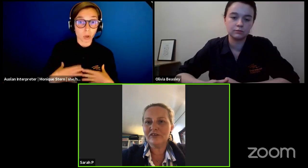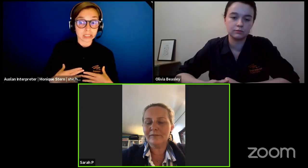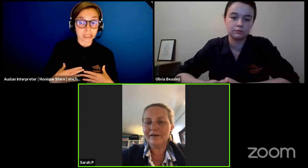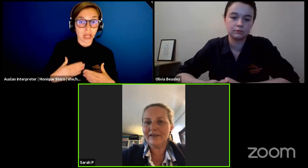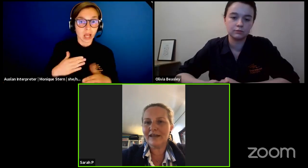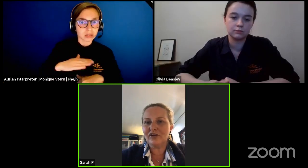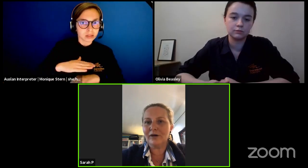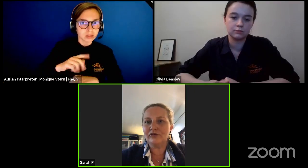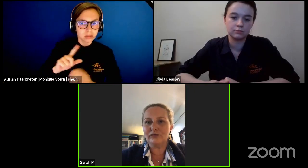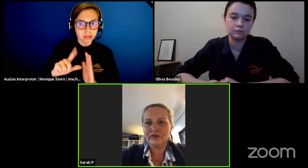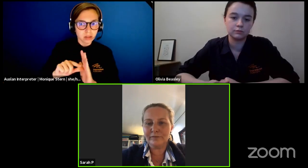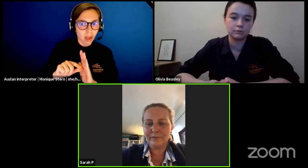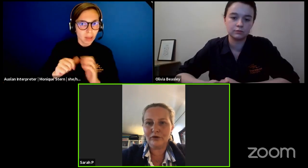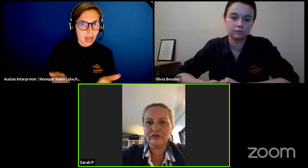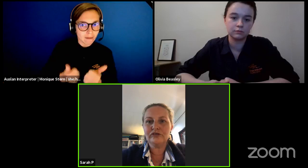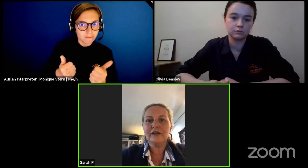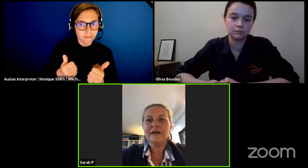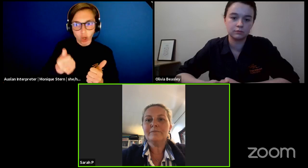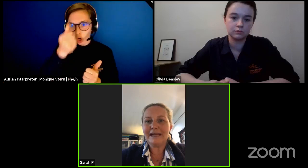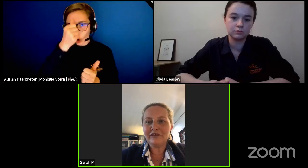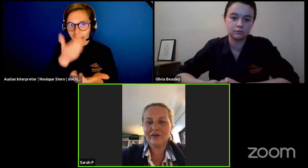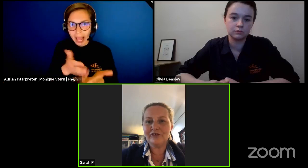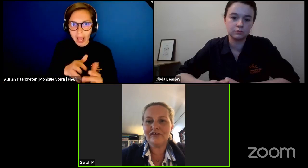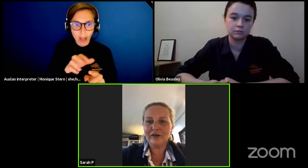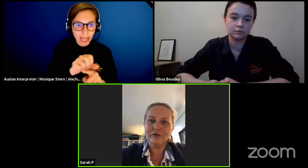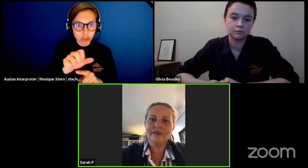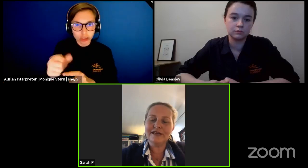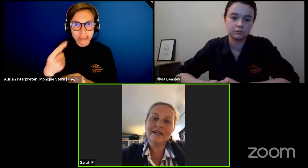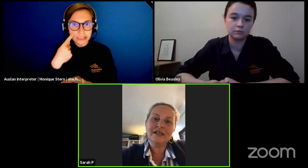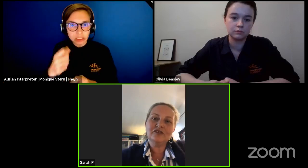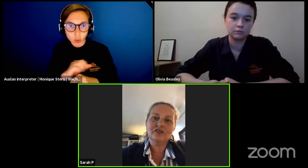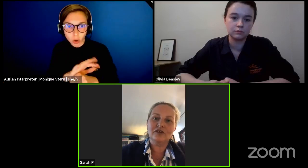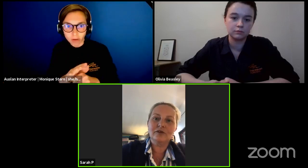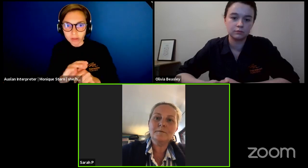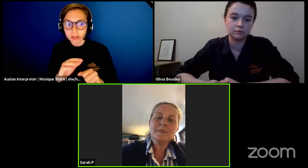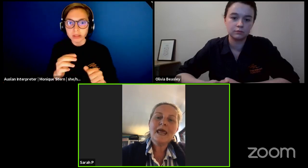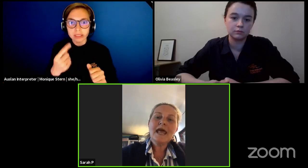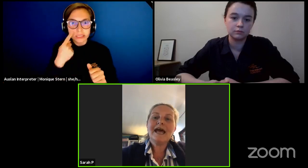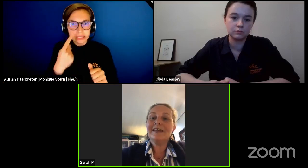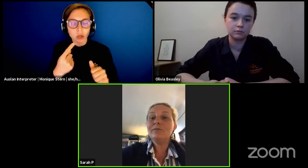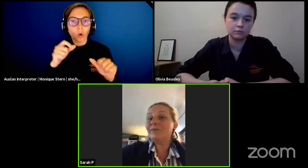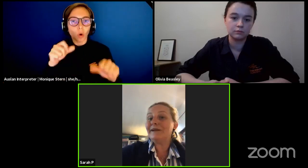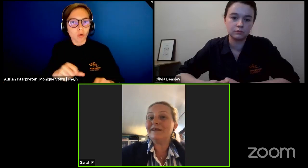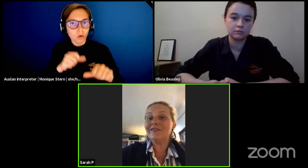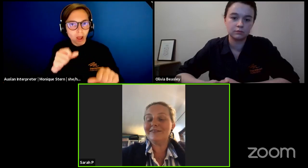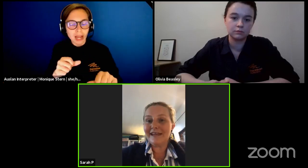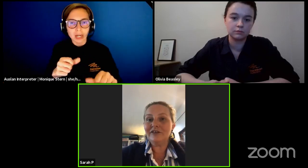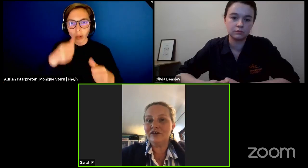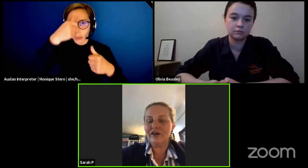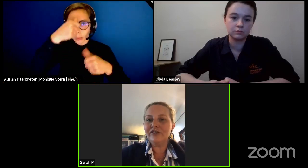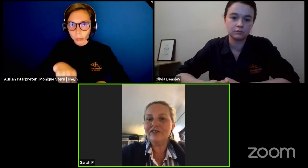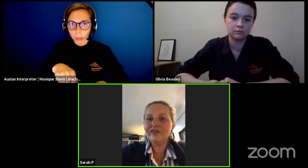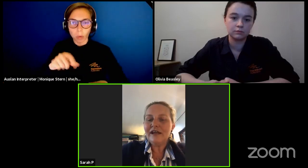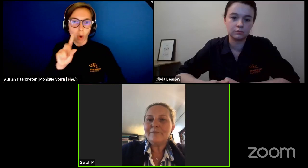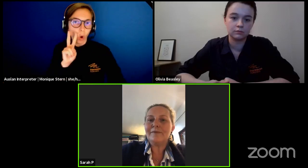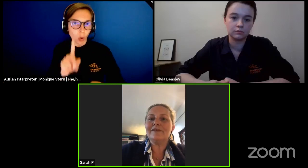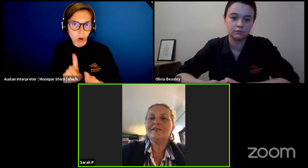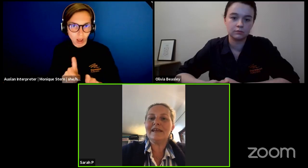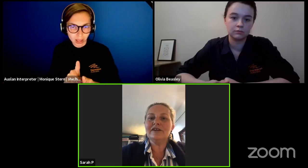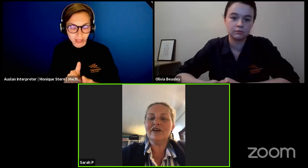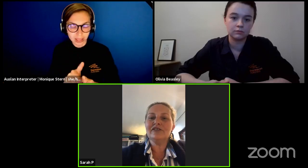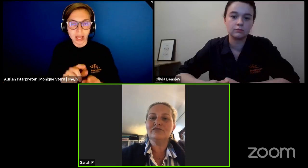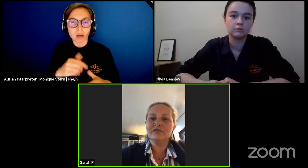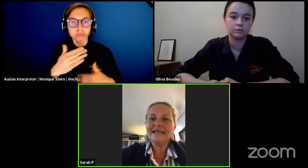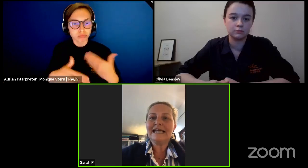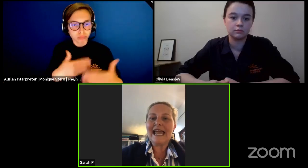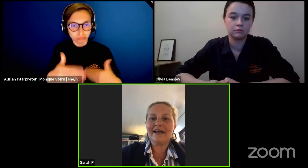immune system has had a time to respond, make those cells that it needs to. And then when we give the second dose, that the